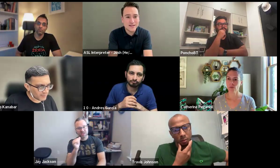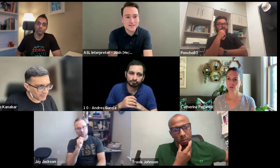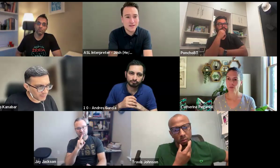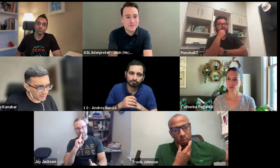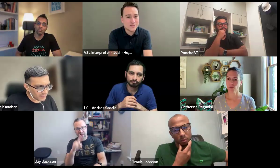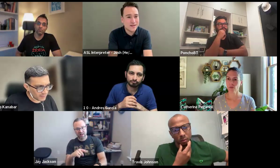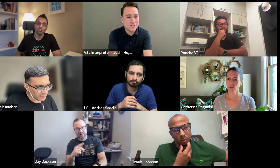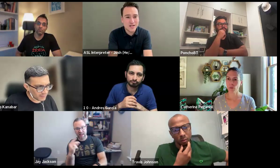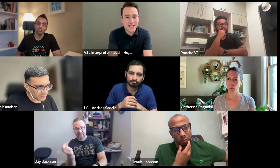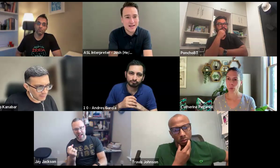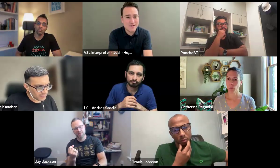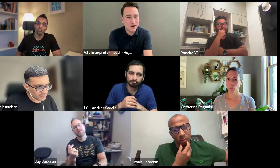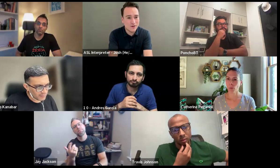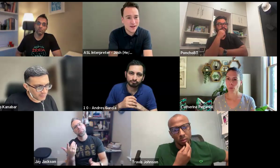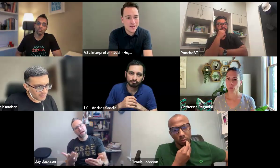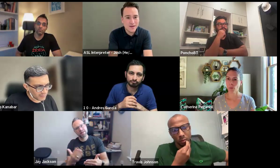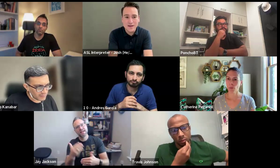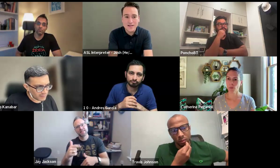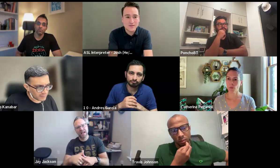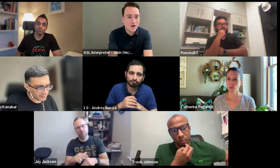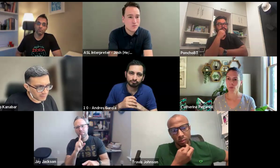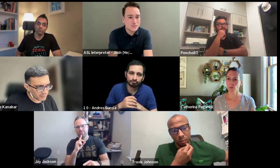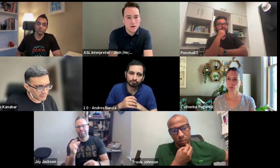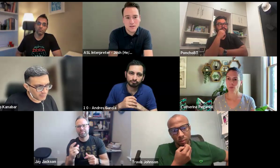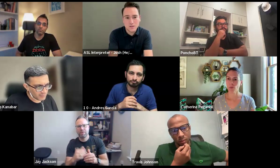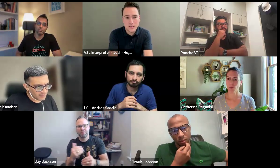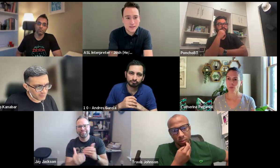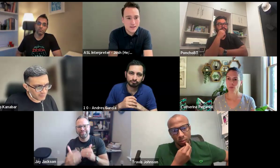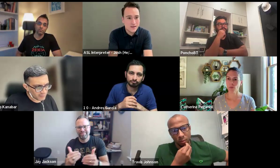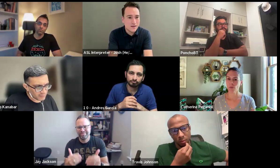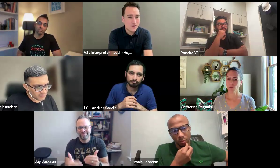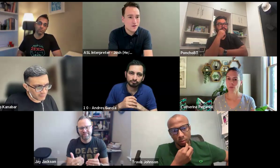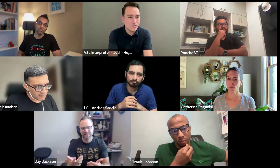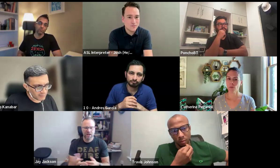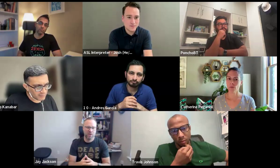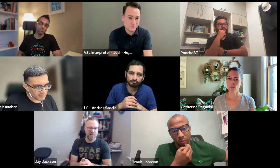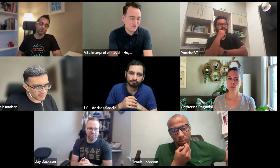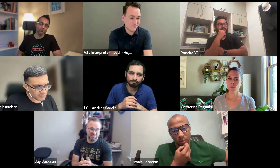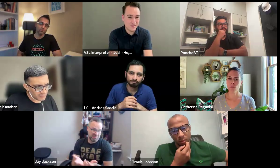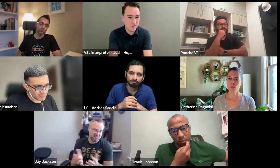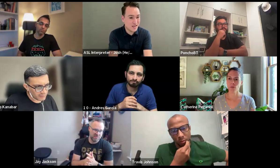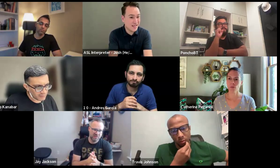and sometimes it's best to check in every other day because if they don't respond quickly, maybe check